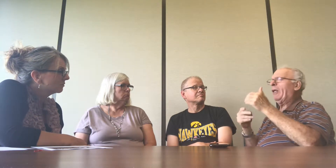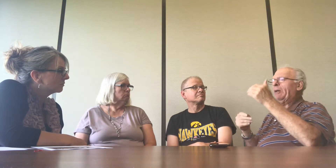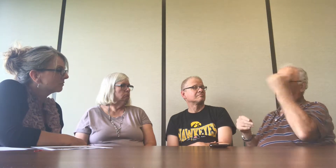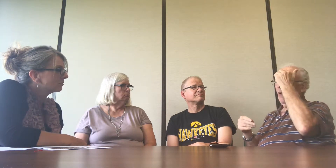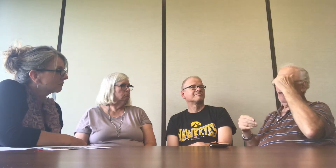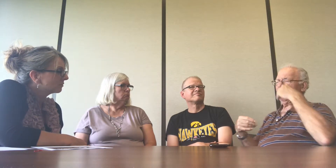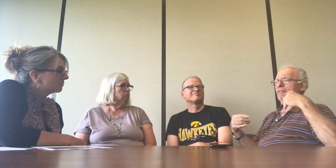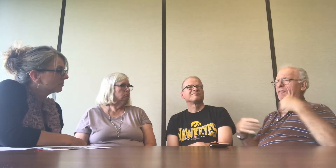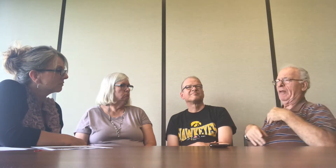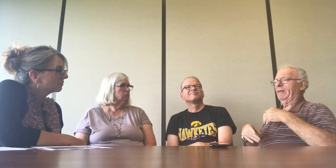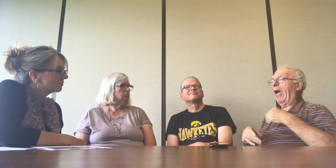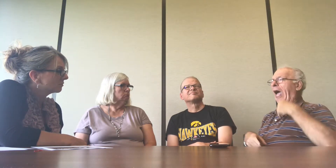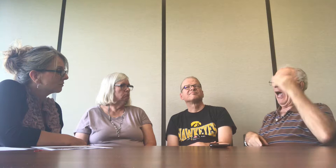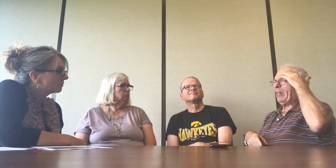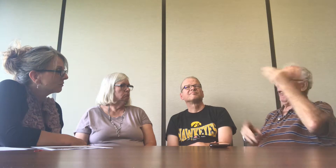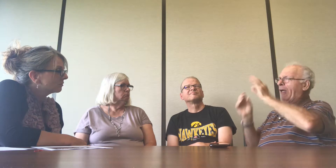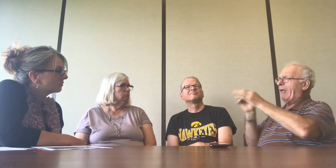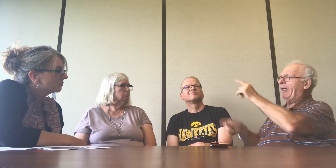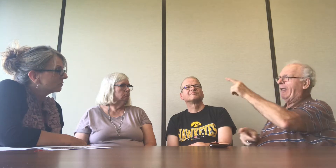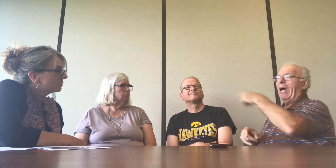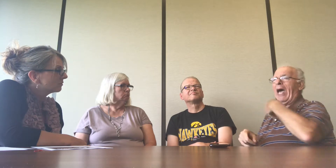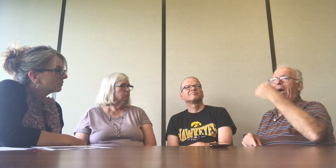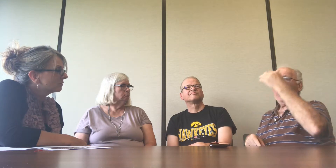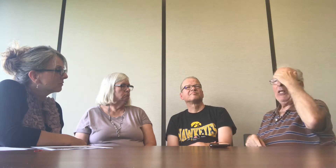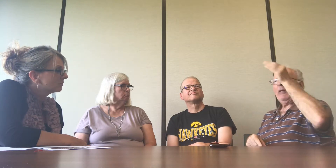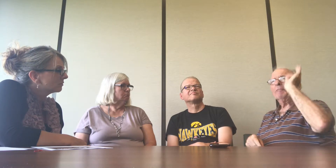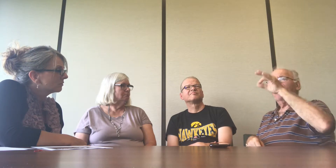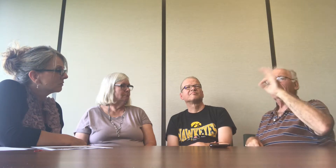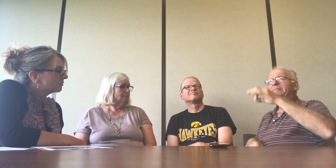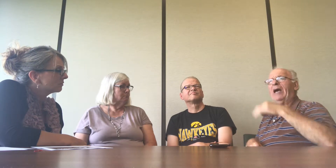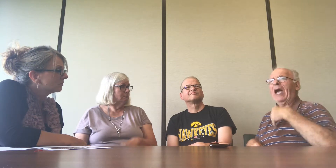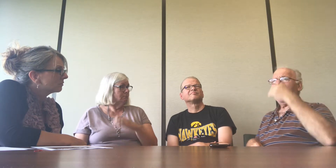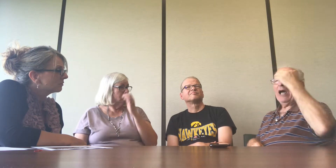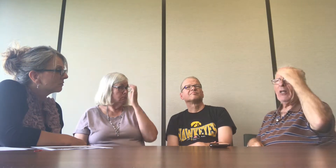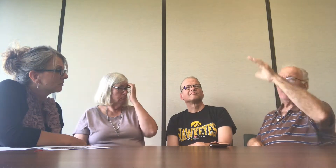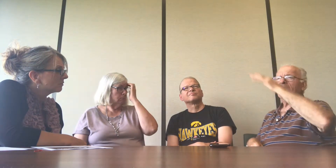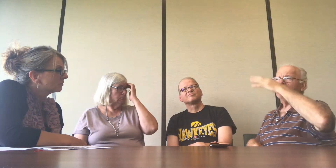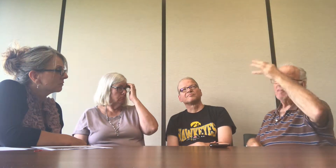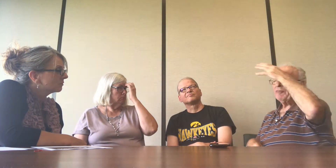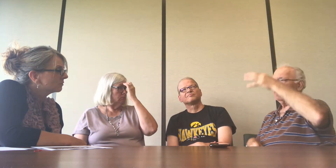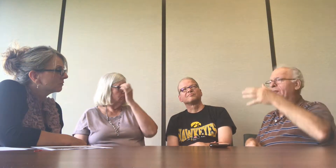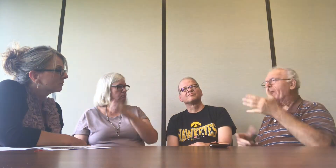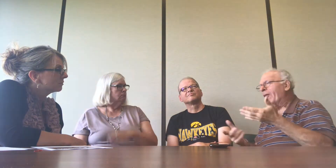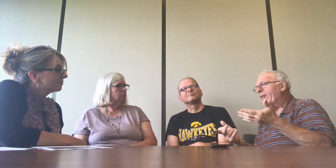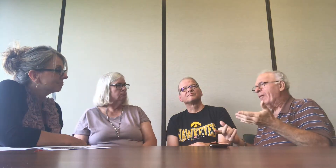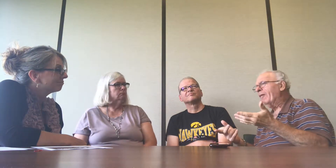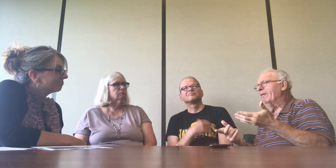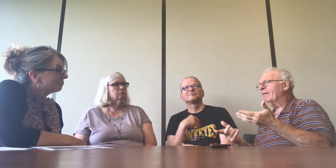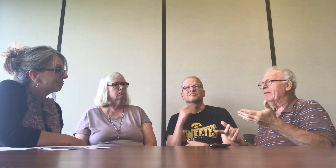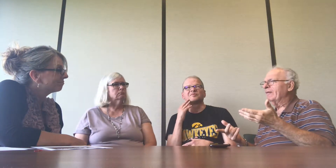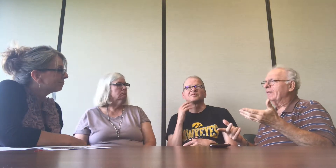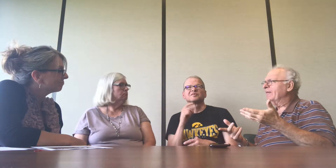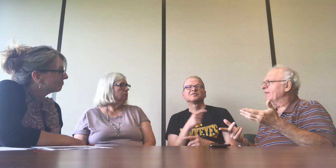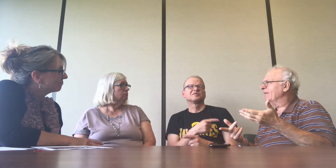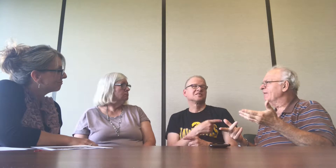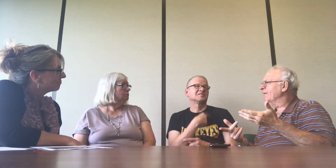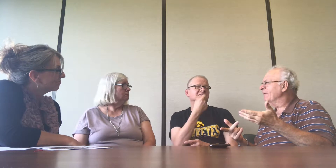about them because they're such a small community. They know the interpreters, they know the deaf pastors, they know